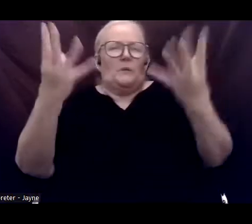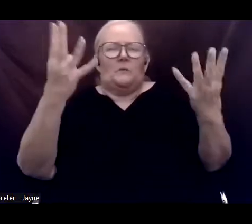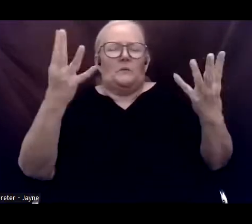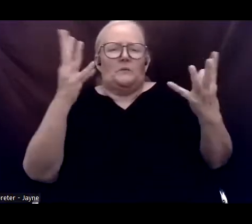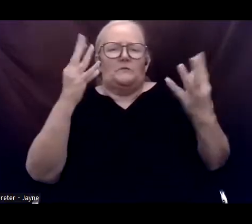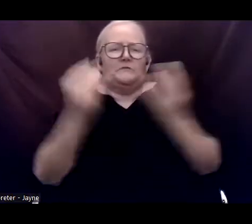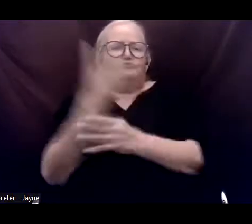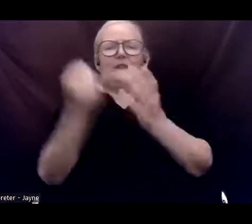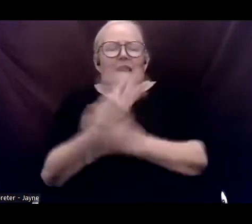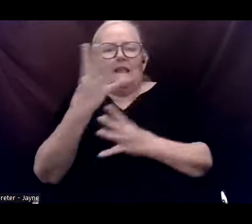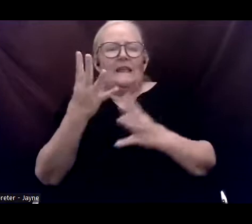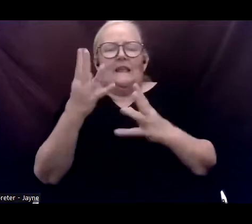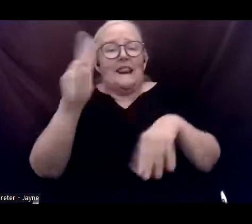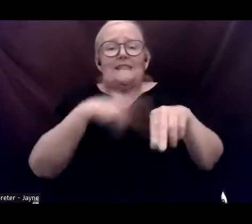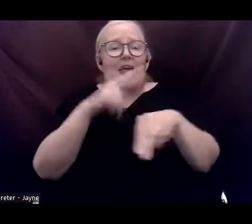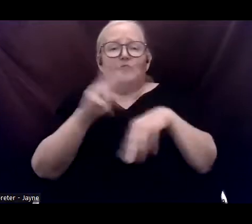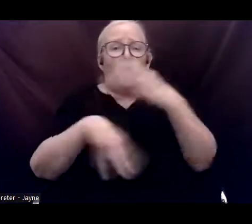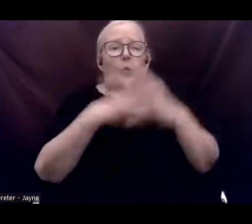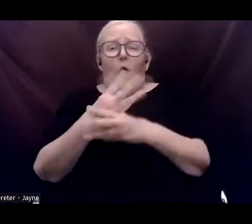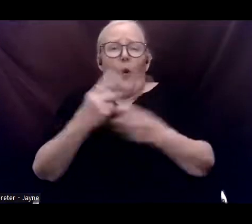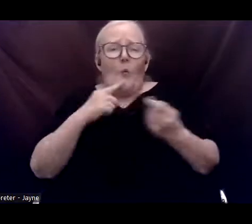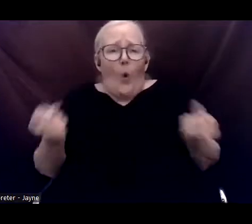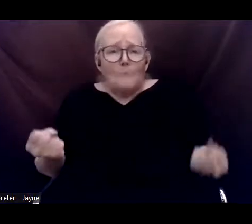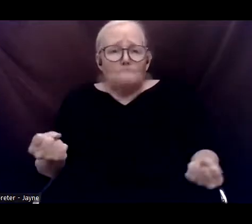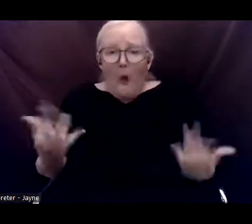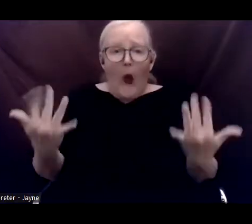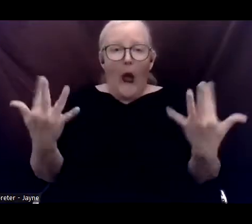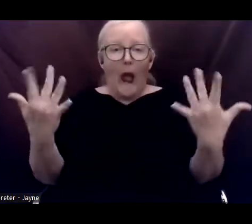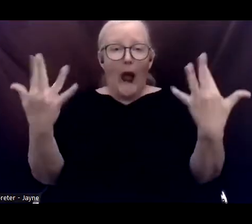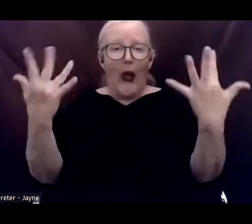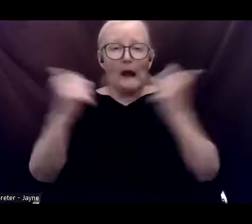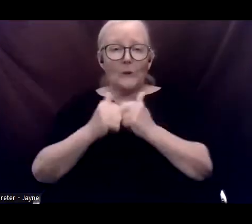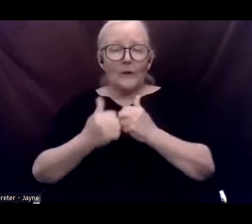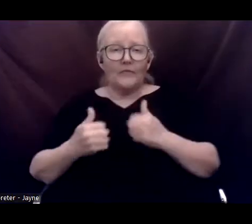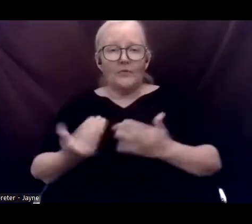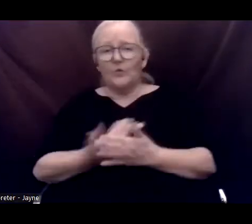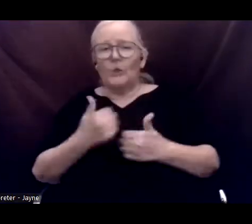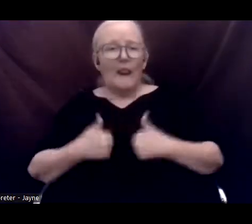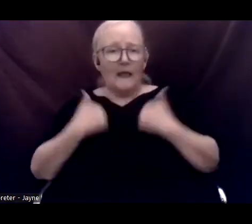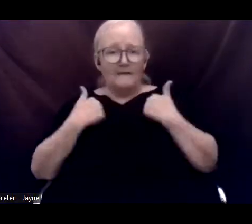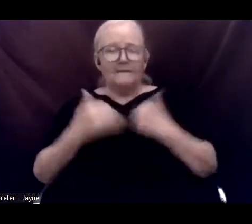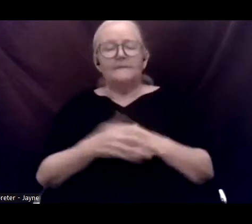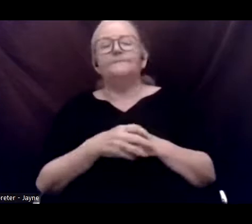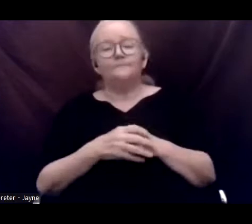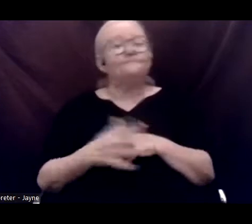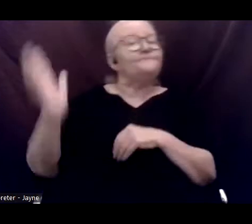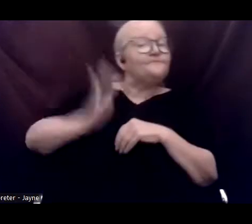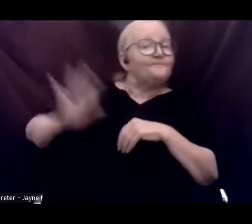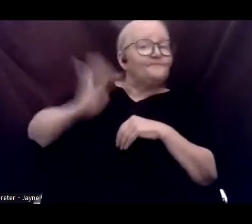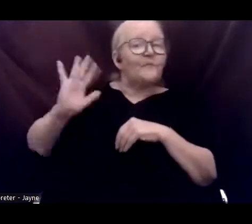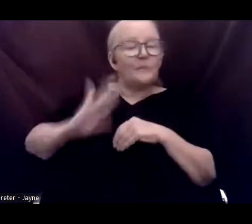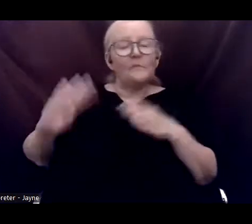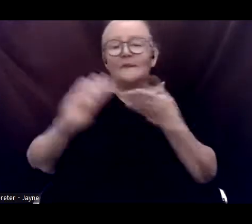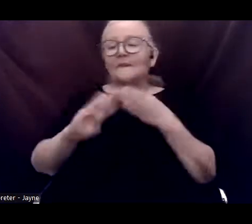exuberantly lets loose with growth and new life. In early celebrations, communities would